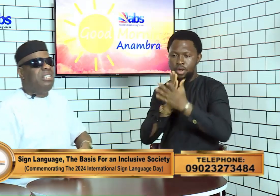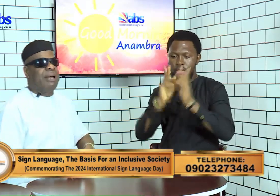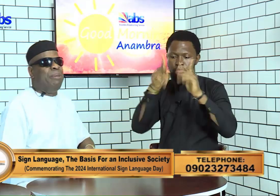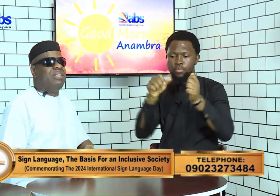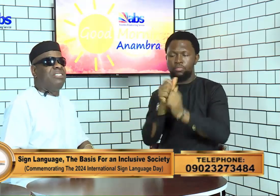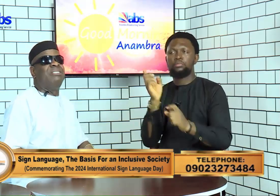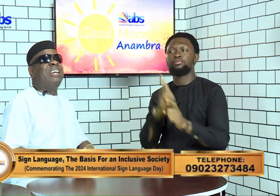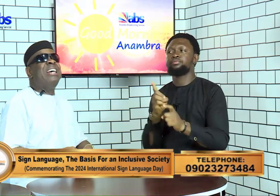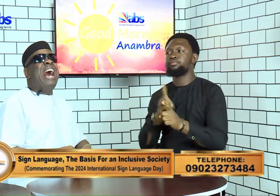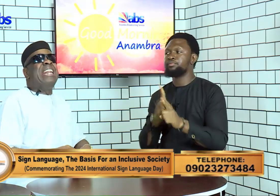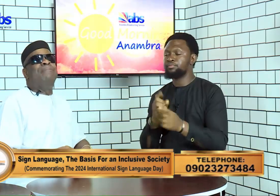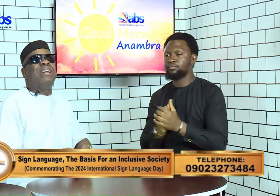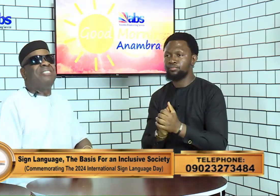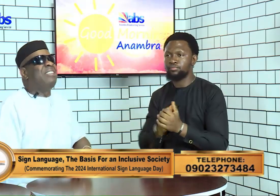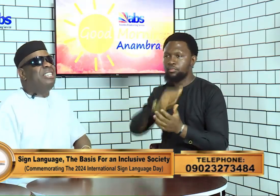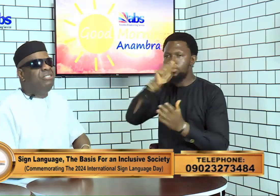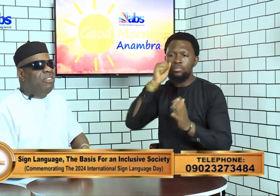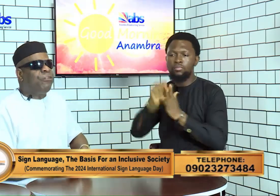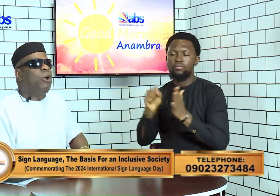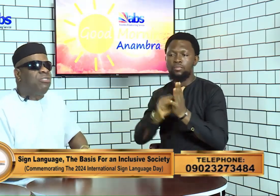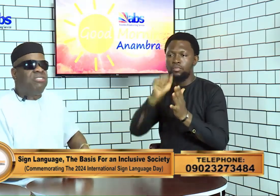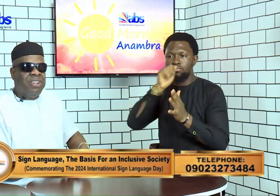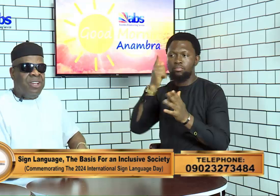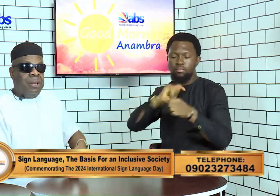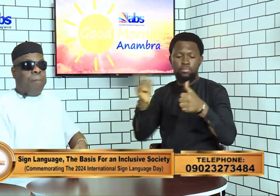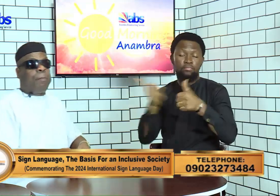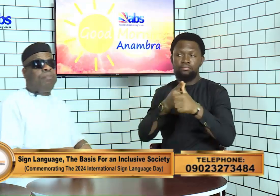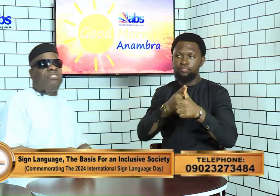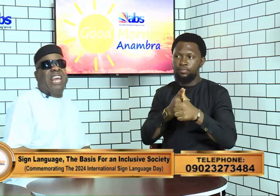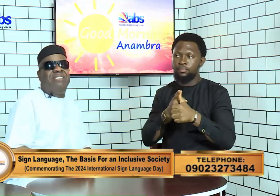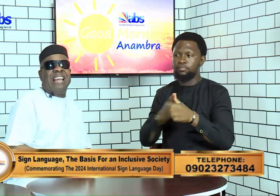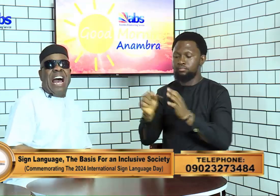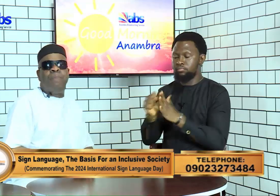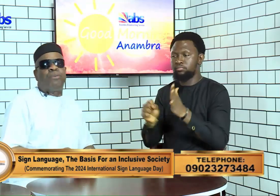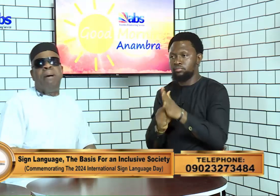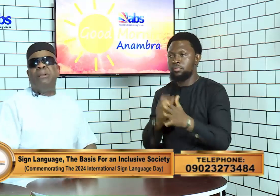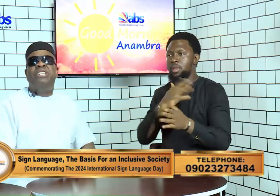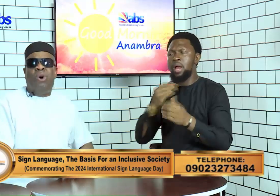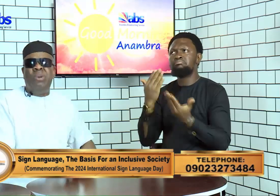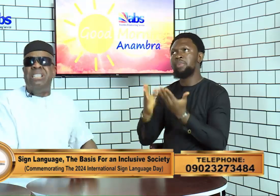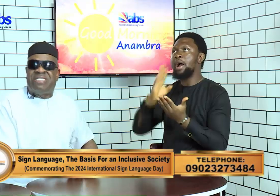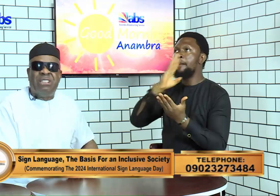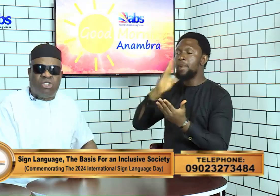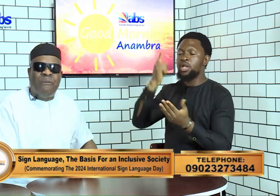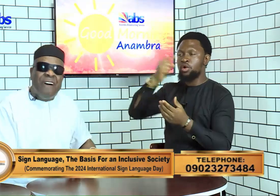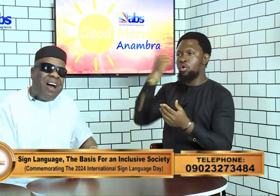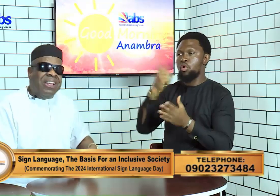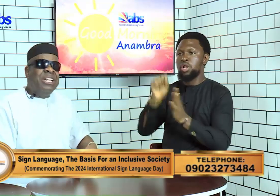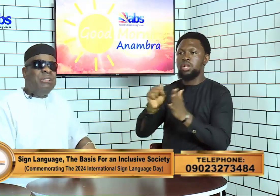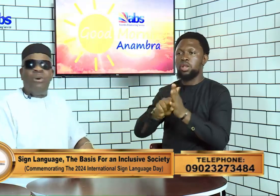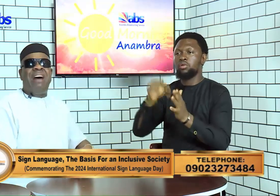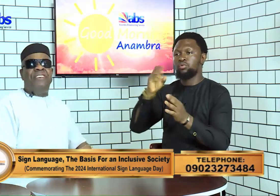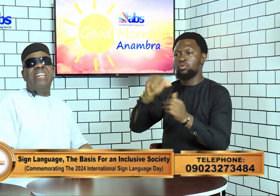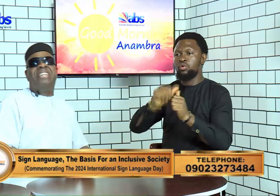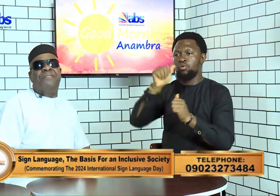with disabilities. Anambra State is the first state and probably the only state so far